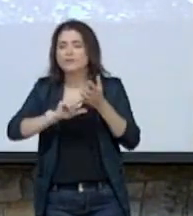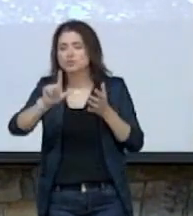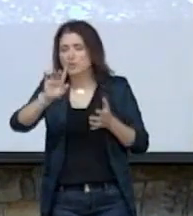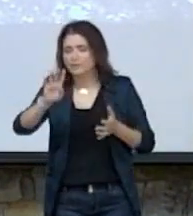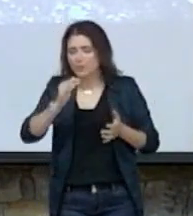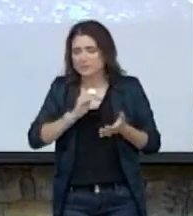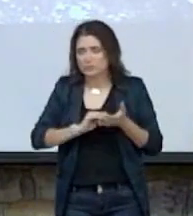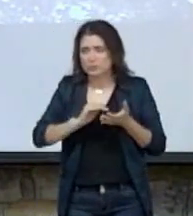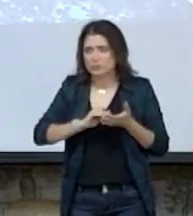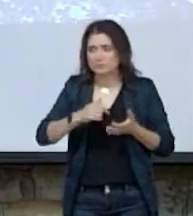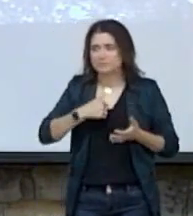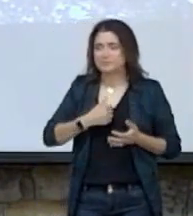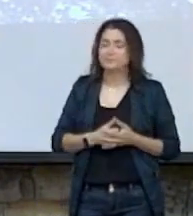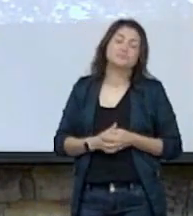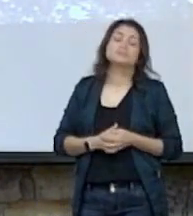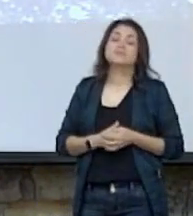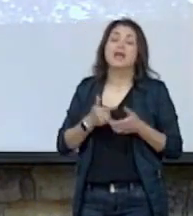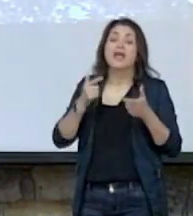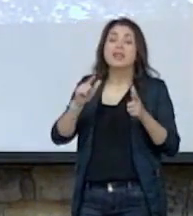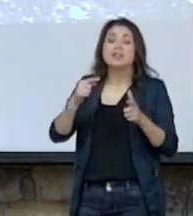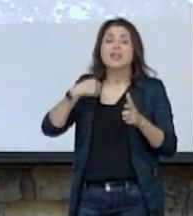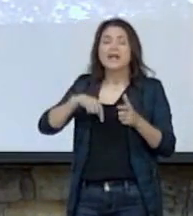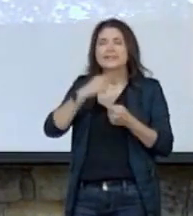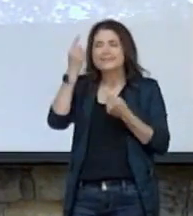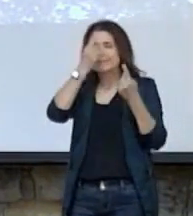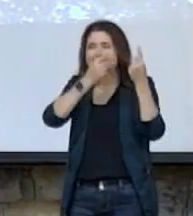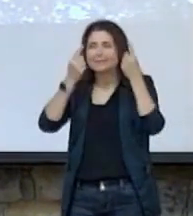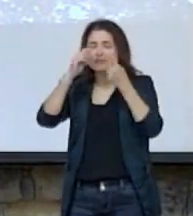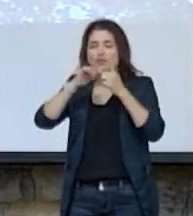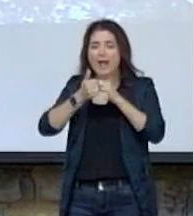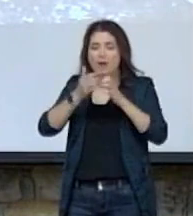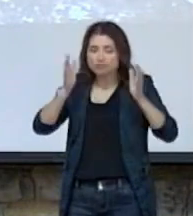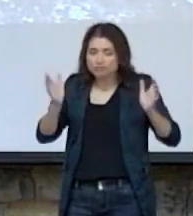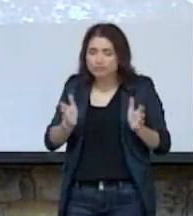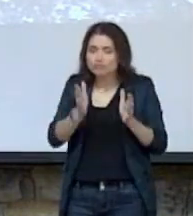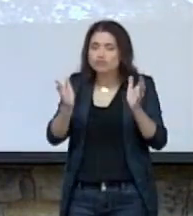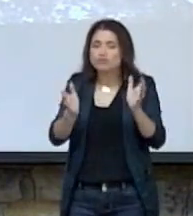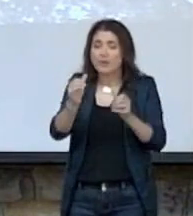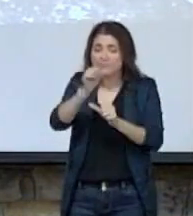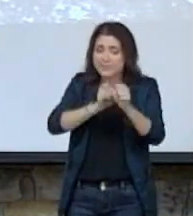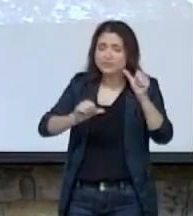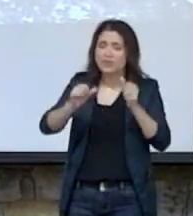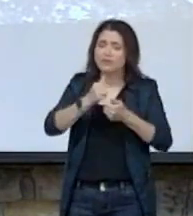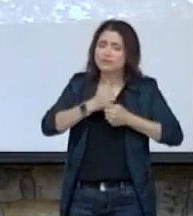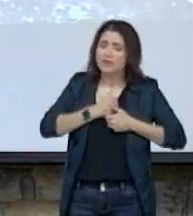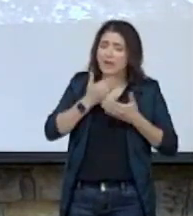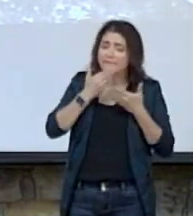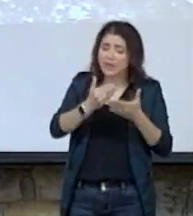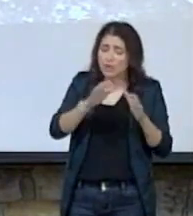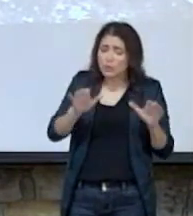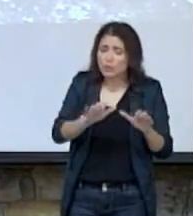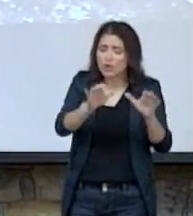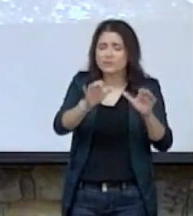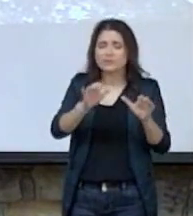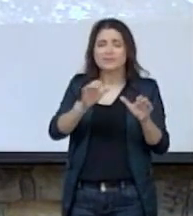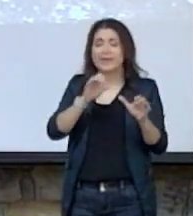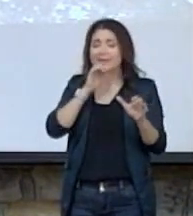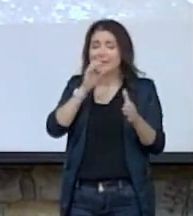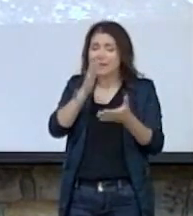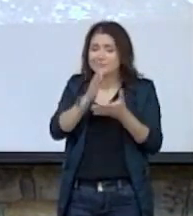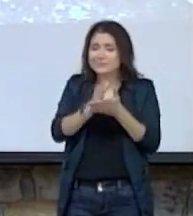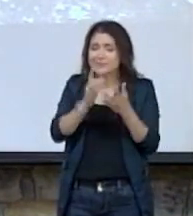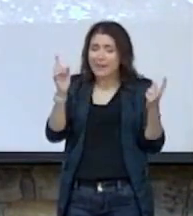verse 24. And let us consider how to stir up one another to love and good works, not neglecting to meet together as is the habit of some,